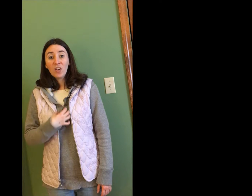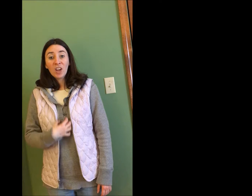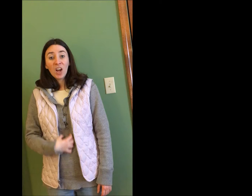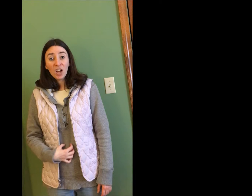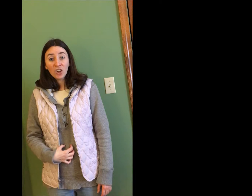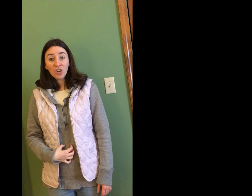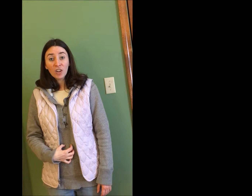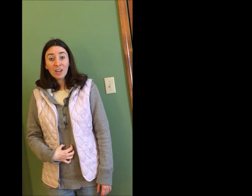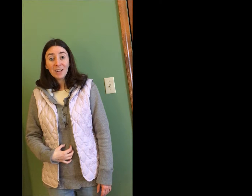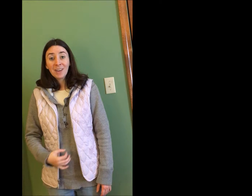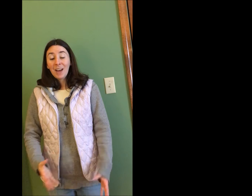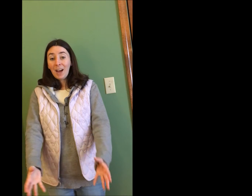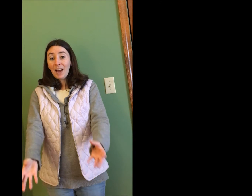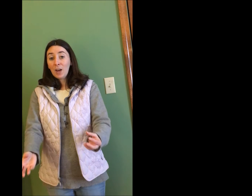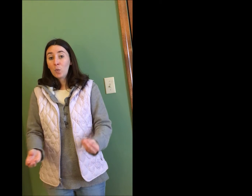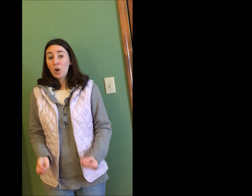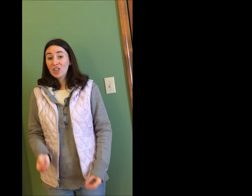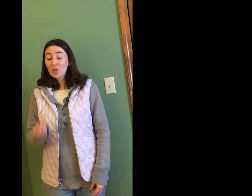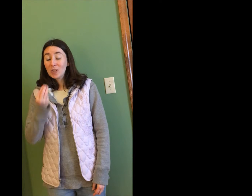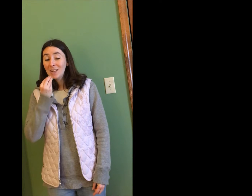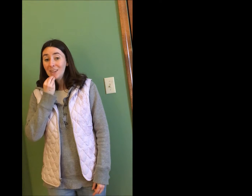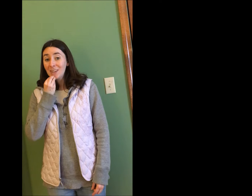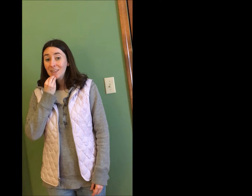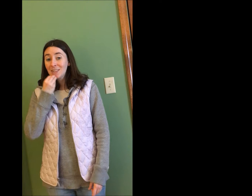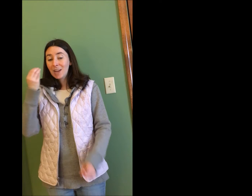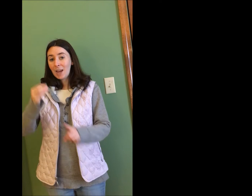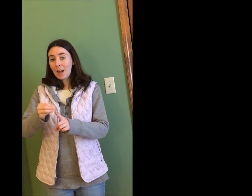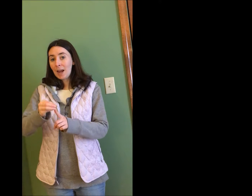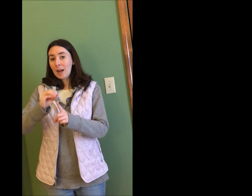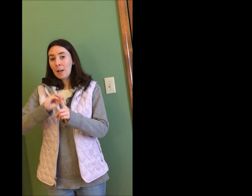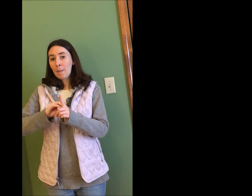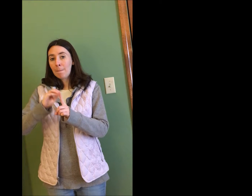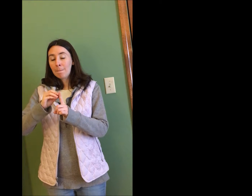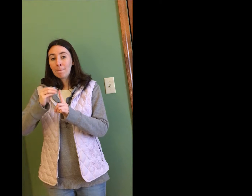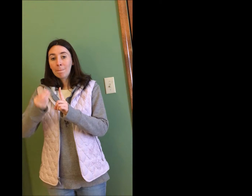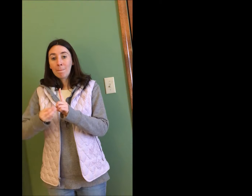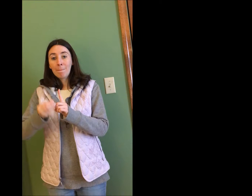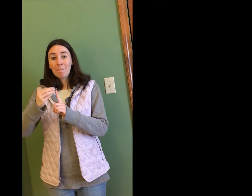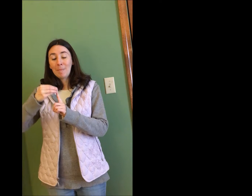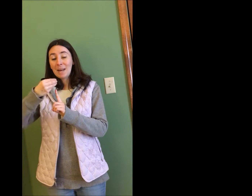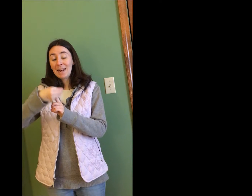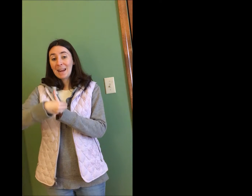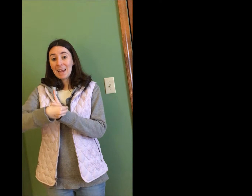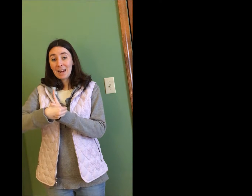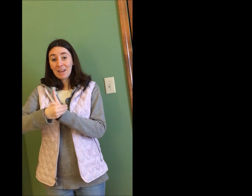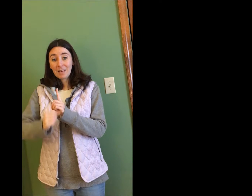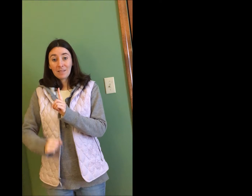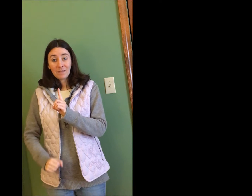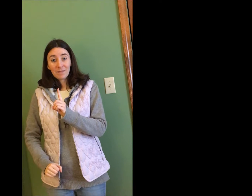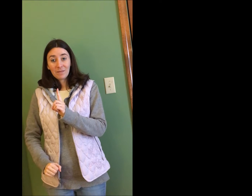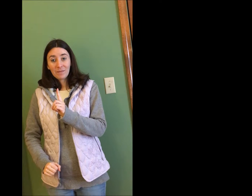very hungry. I want to eat a banana.